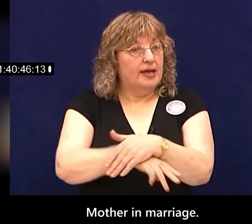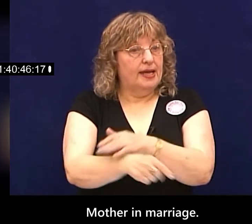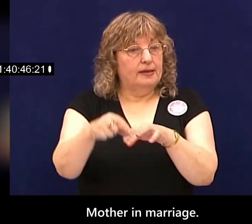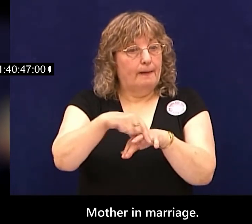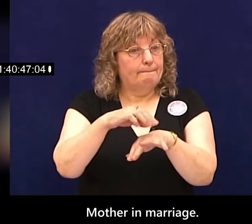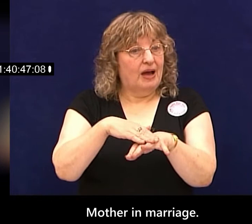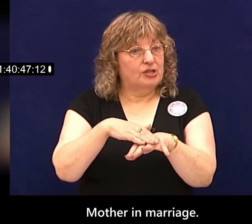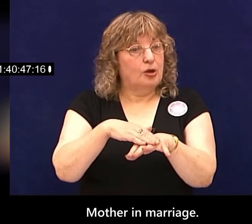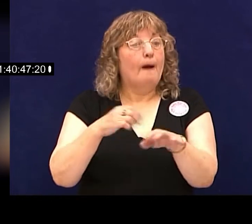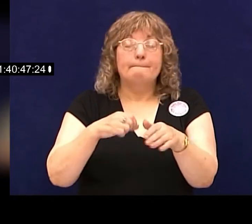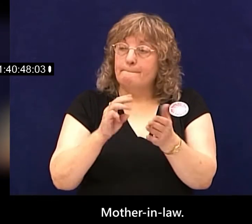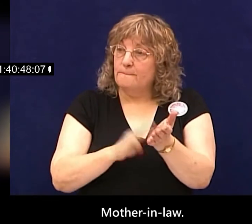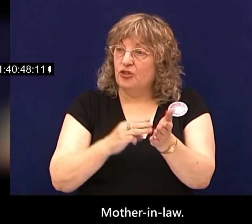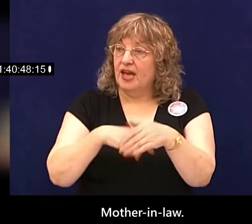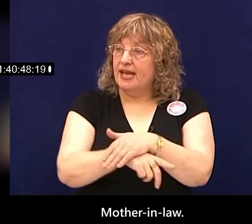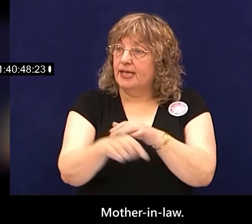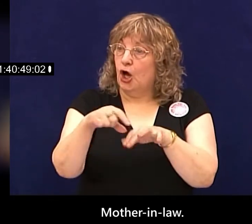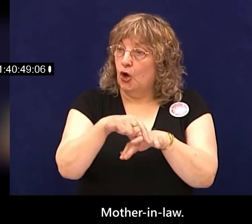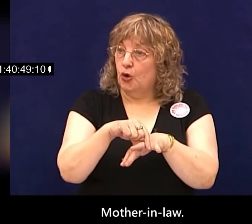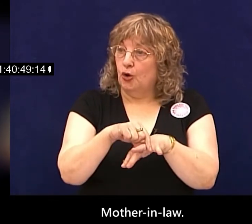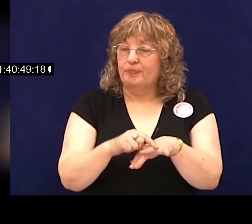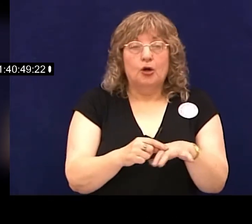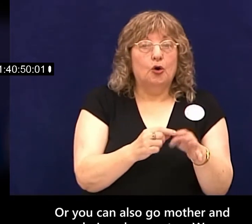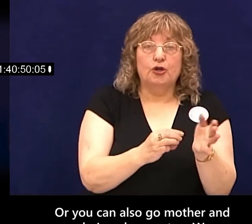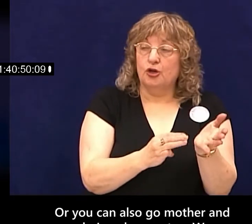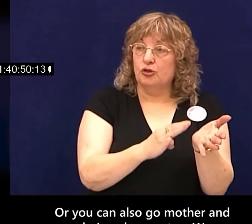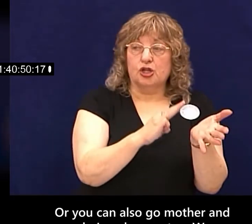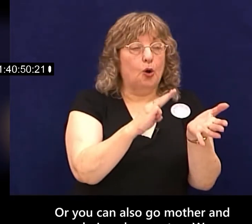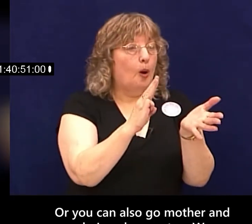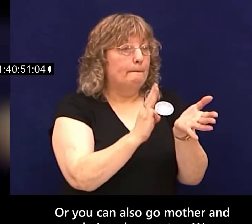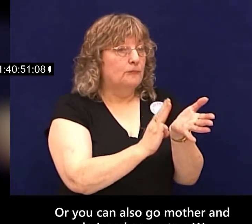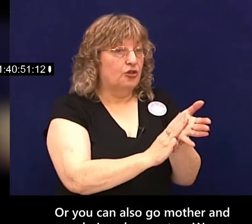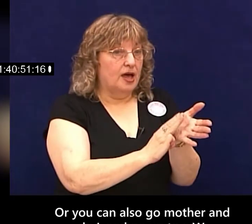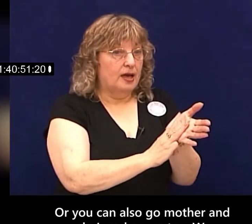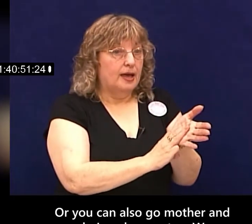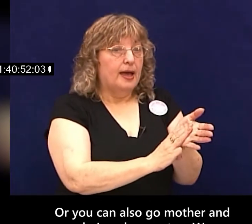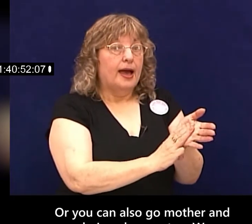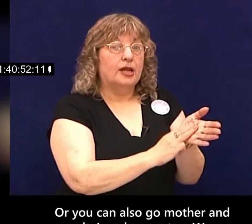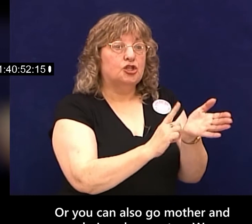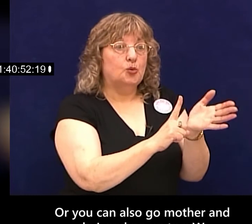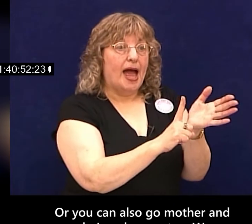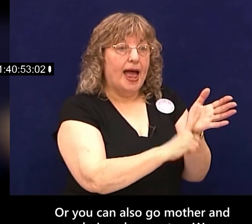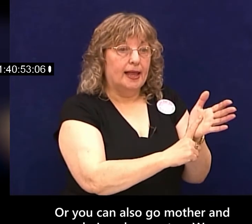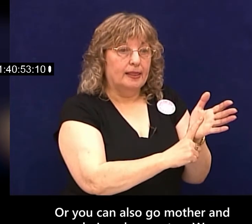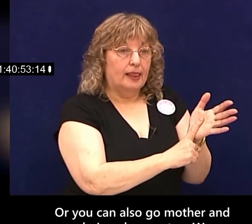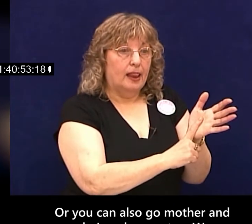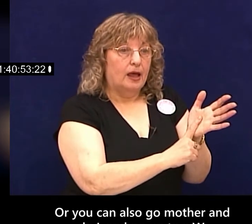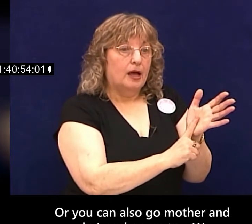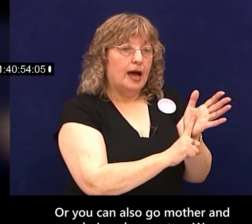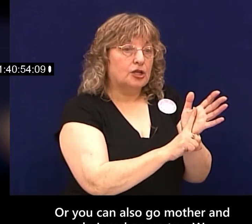in marriage, mother-in-law. Or you can also go mother and do L and go